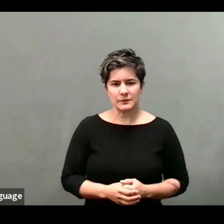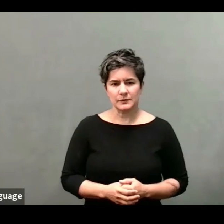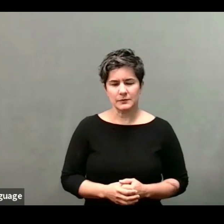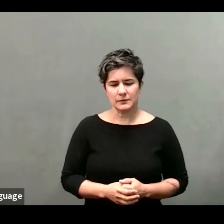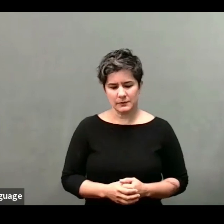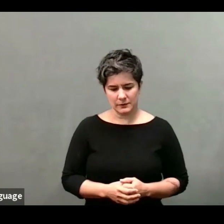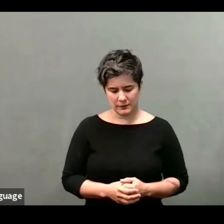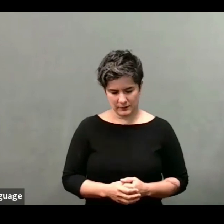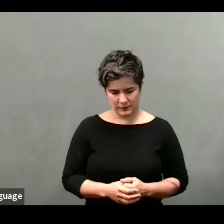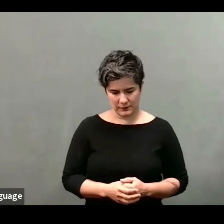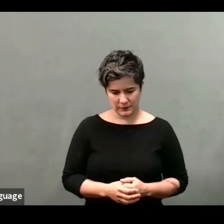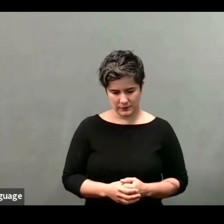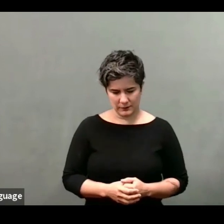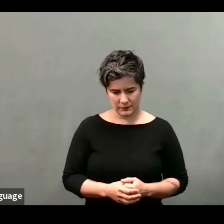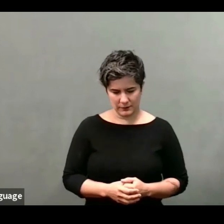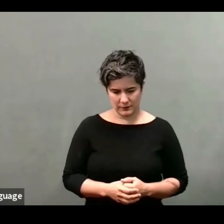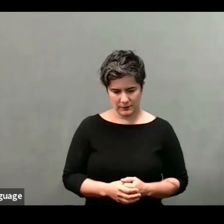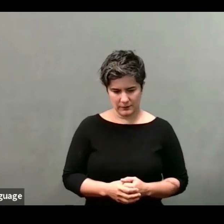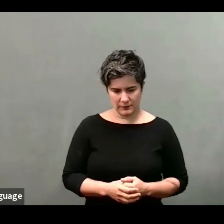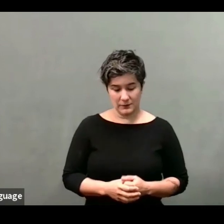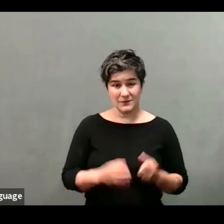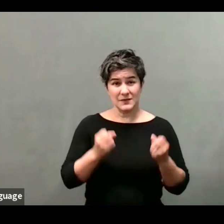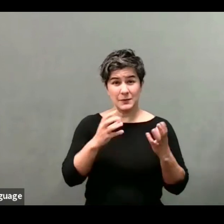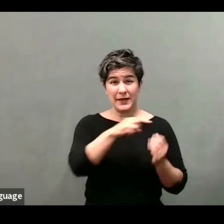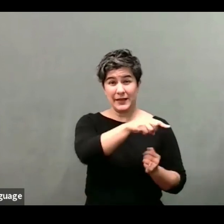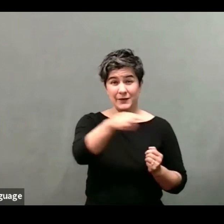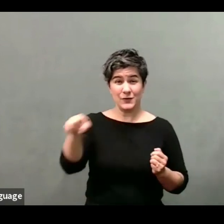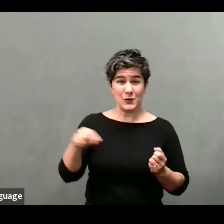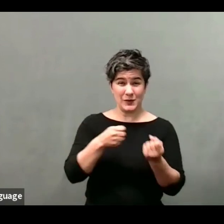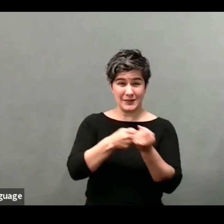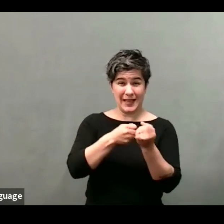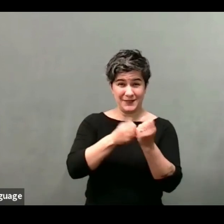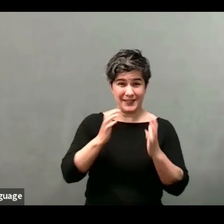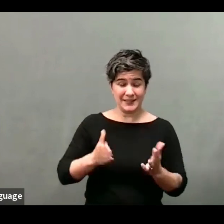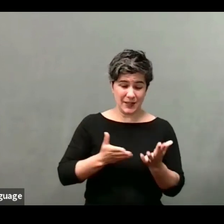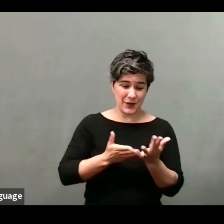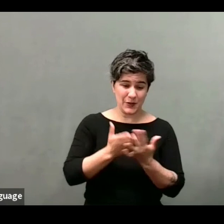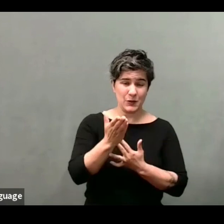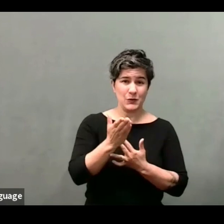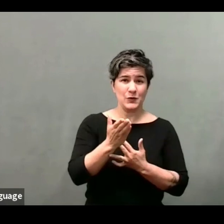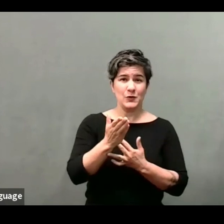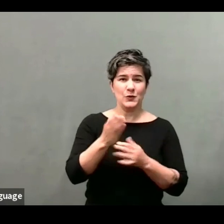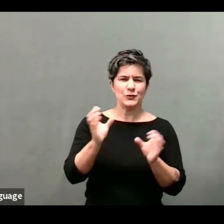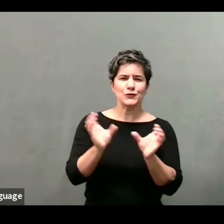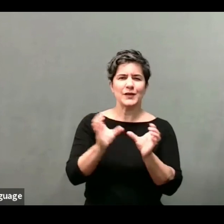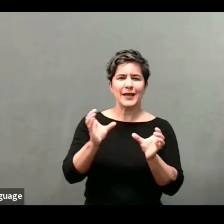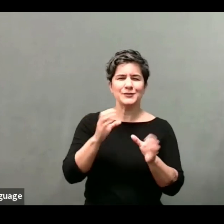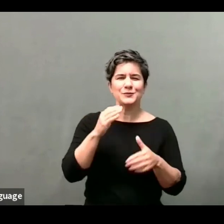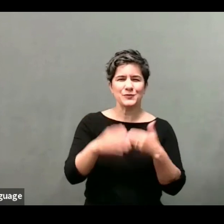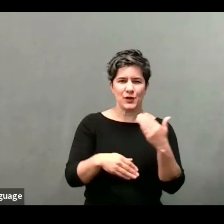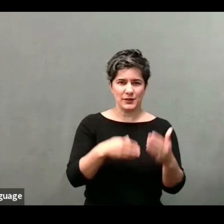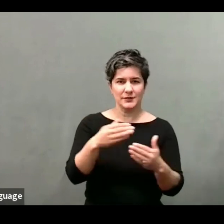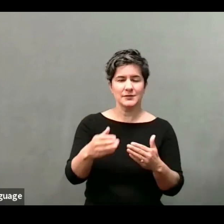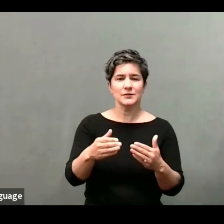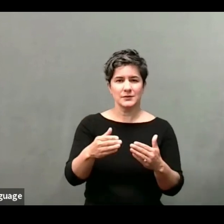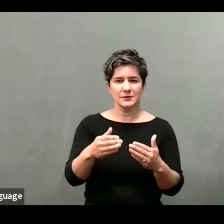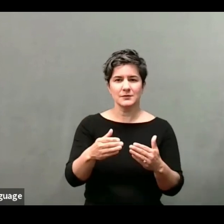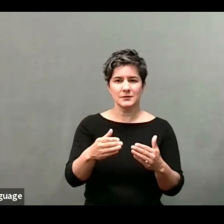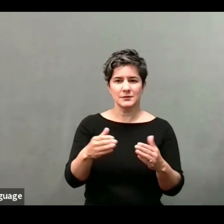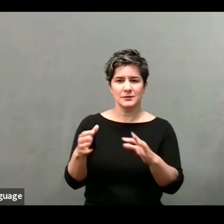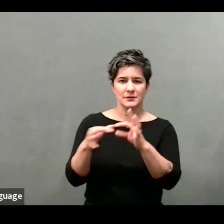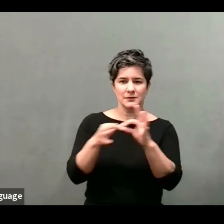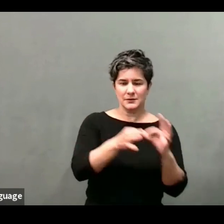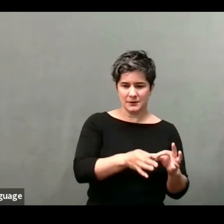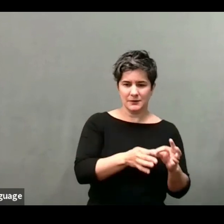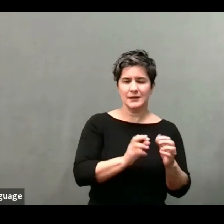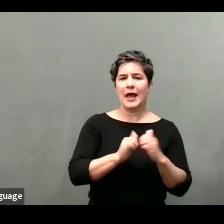So a lot of you as advocates have probably gone through the certification process to be linked to applying